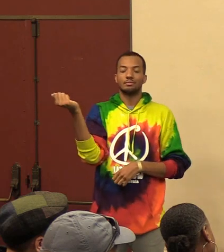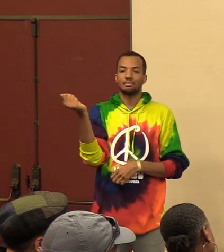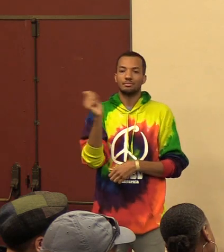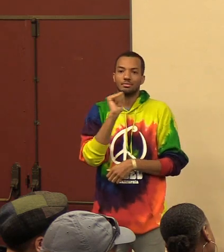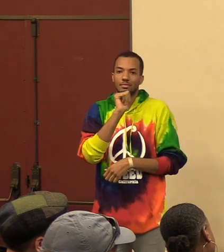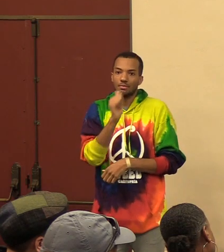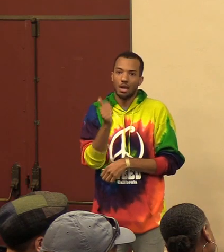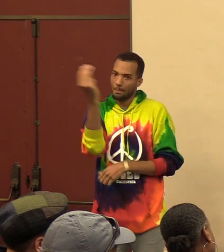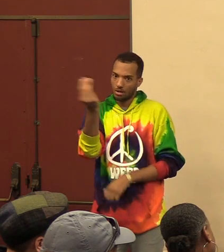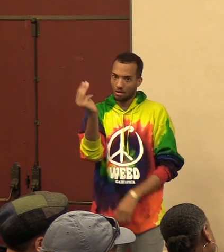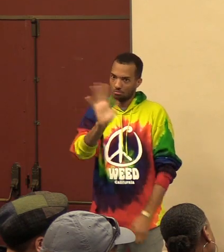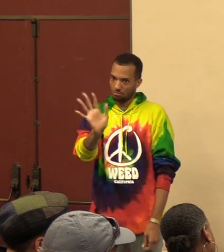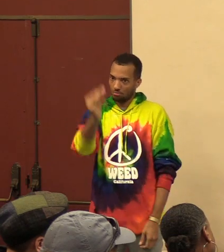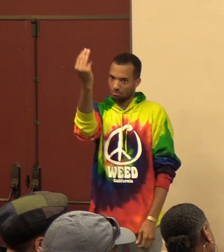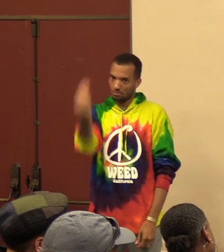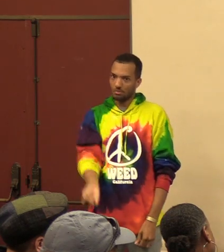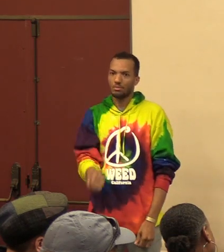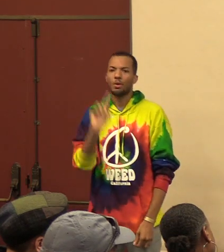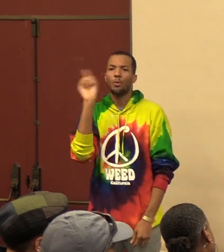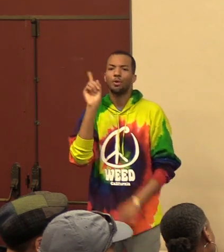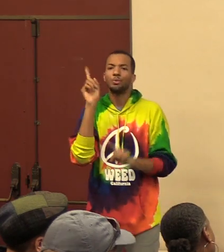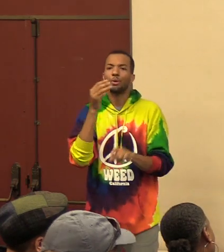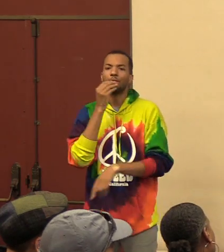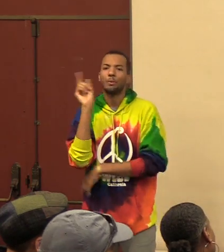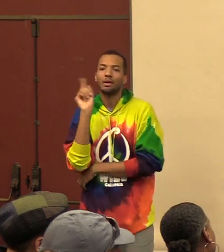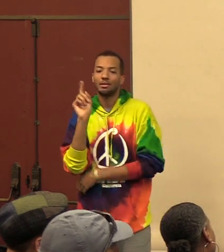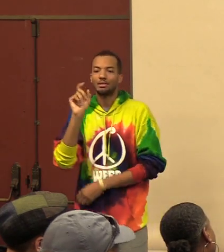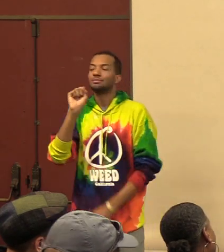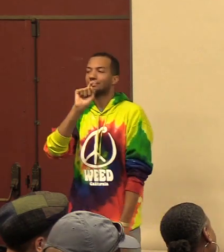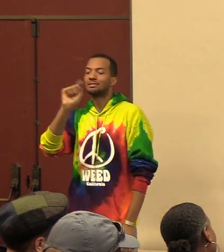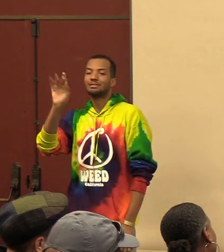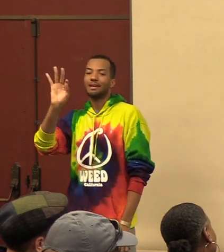not a Monday, where are you coming to eat?